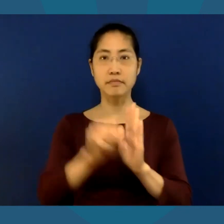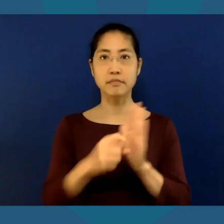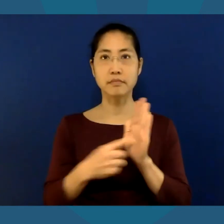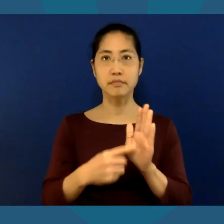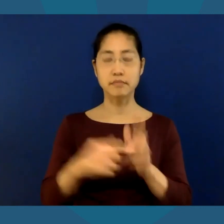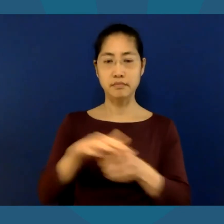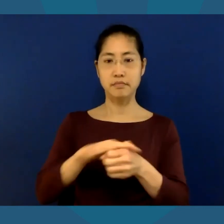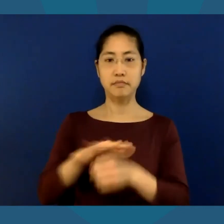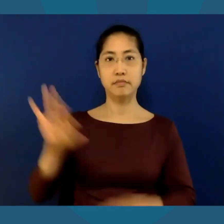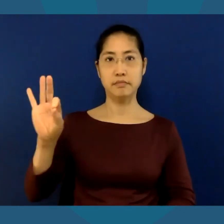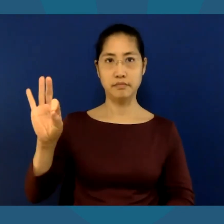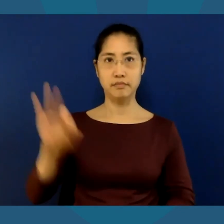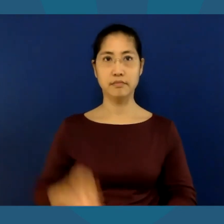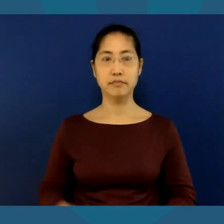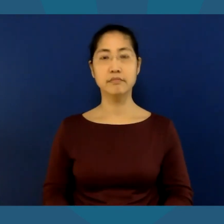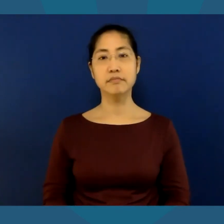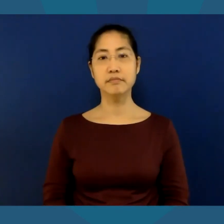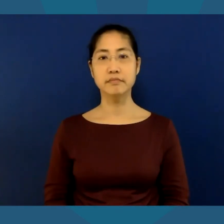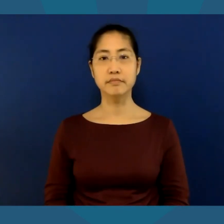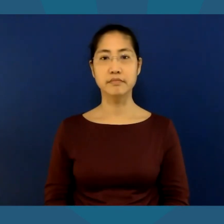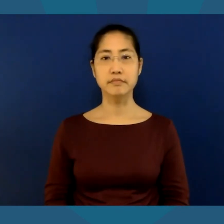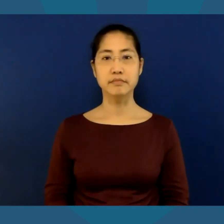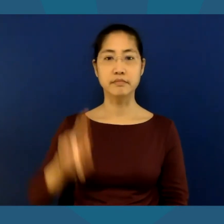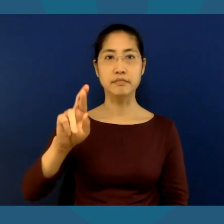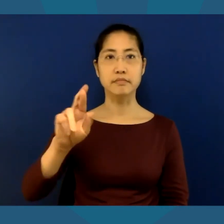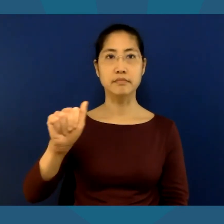Candidates for State Representative, District 9.